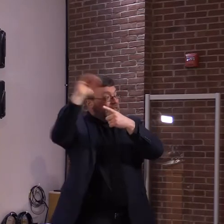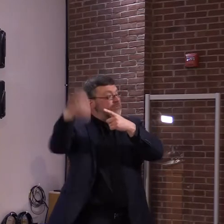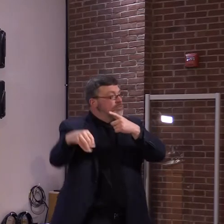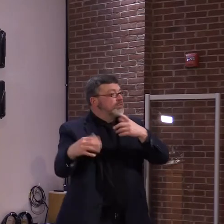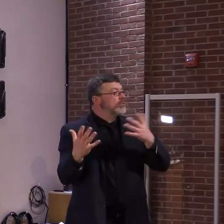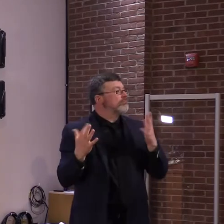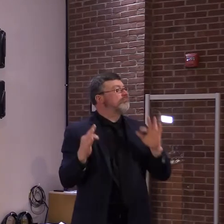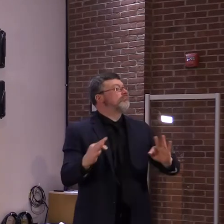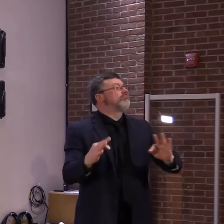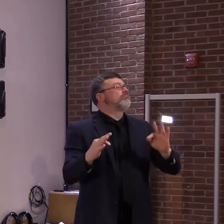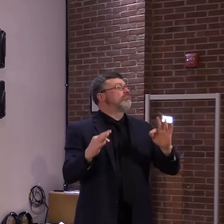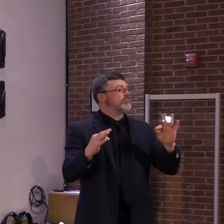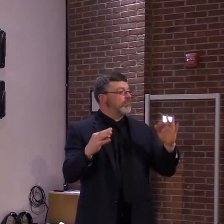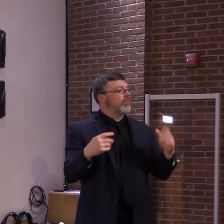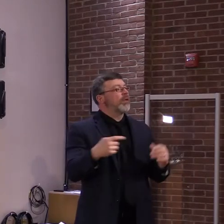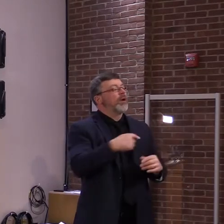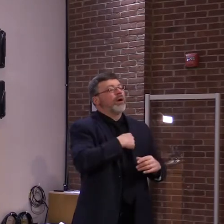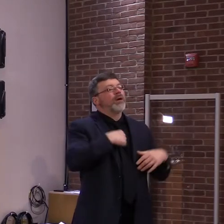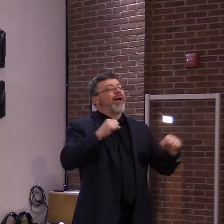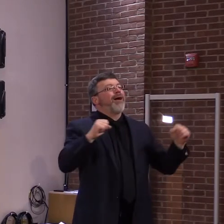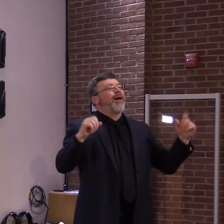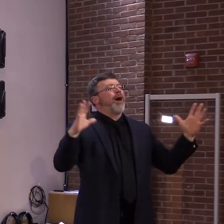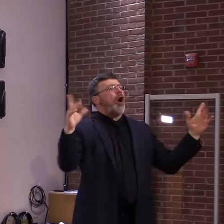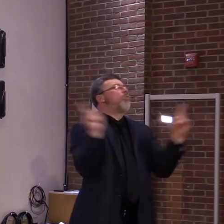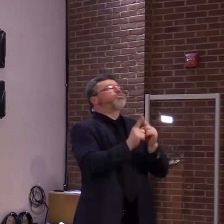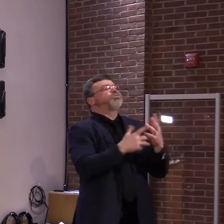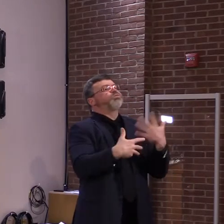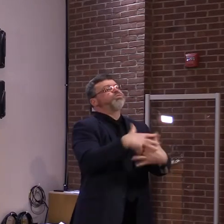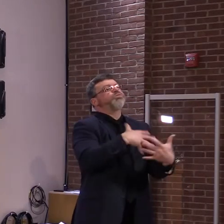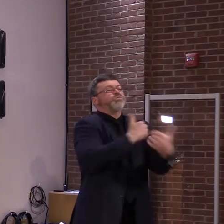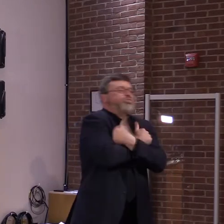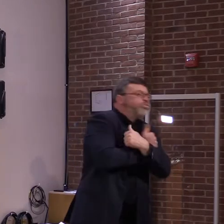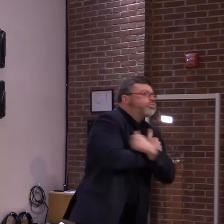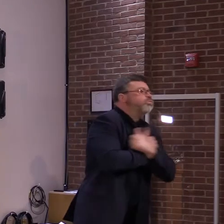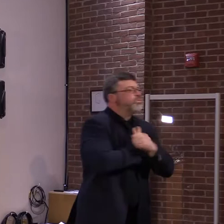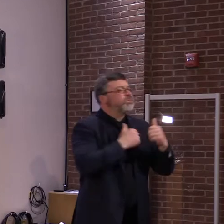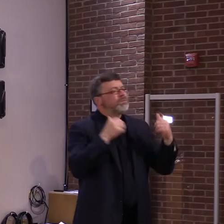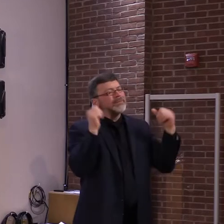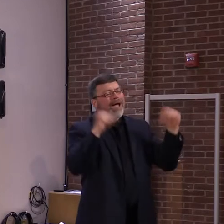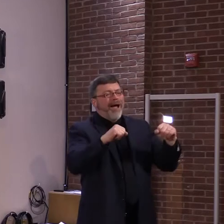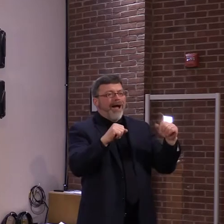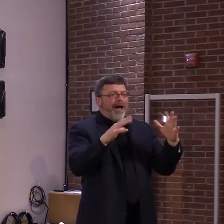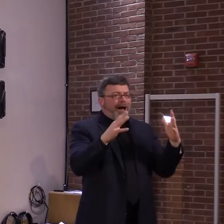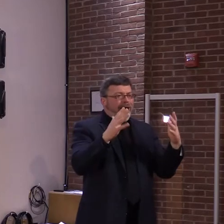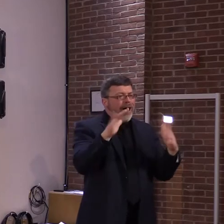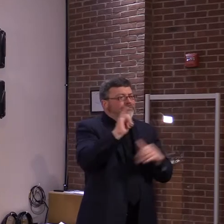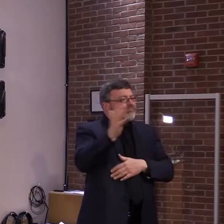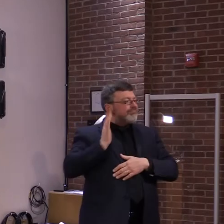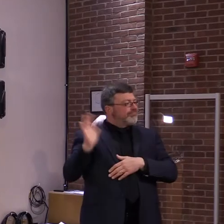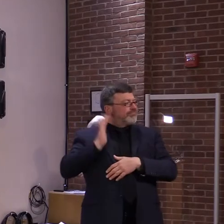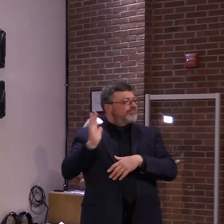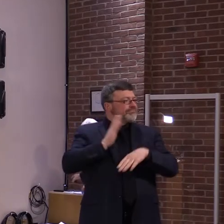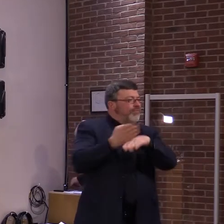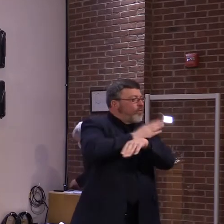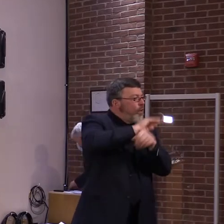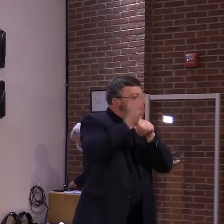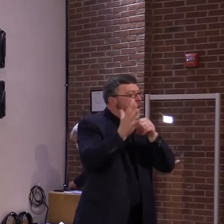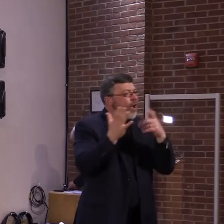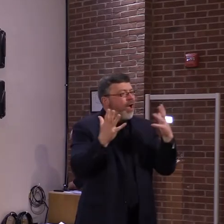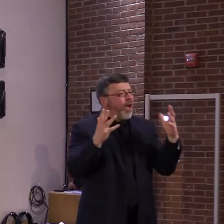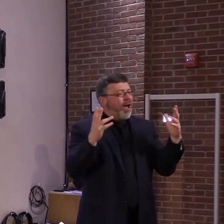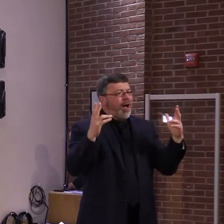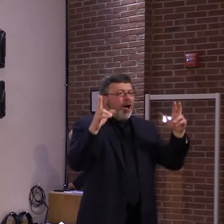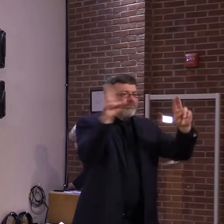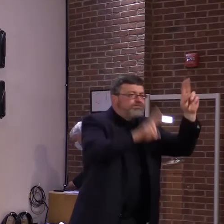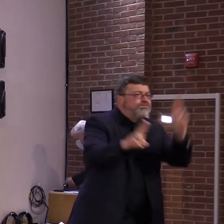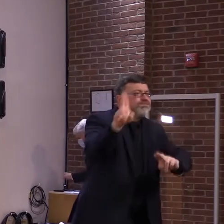have them, we can actually enjoy them without the stress and anxiety we've lived with for so long. This is the future I see